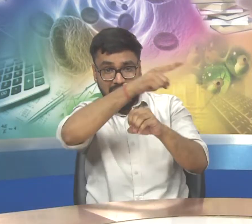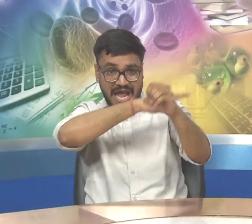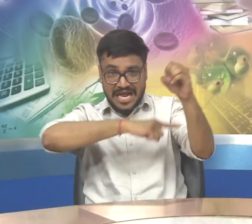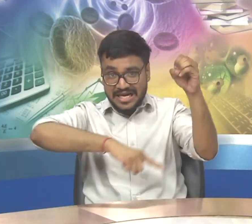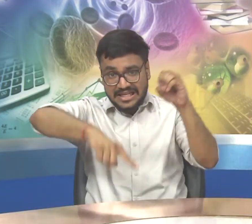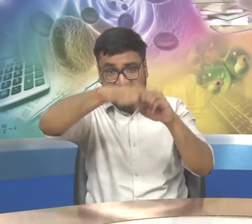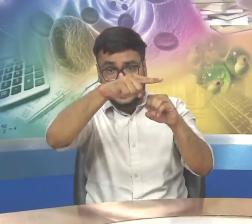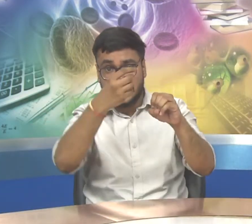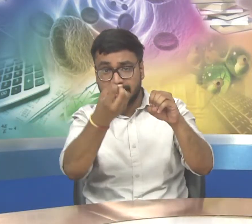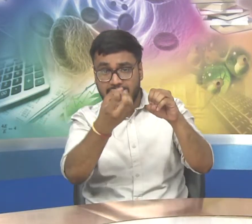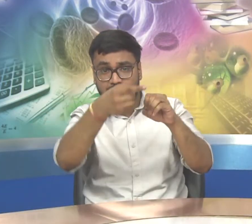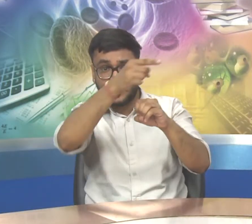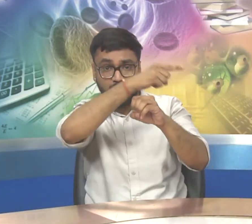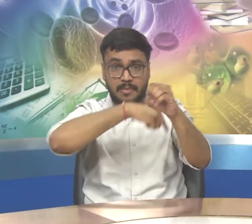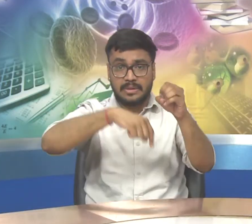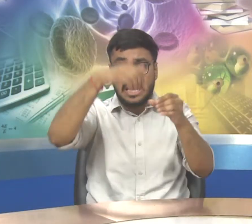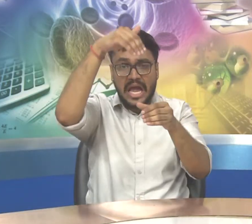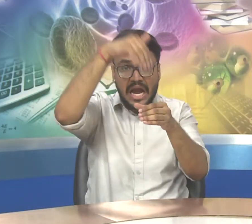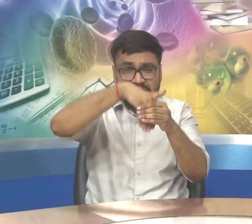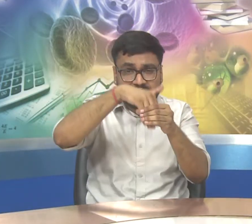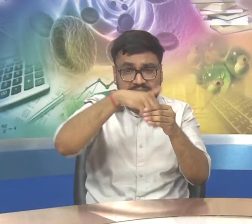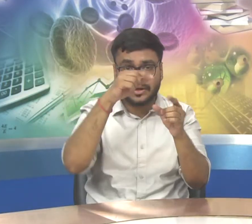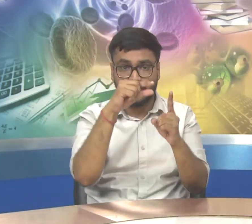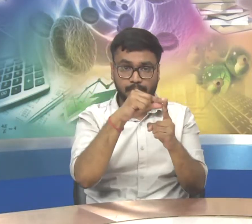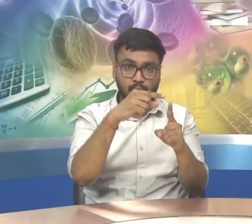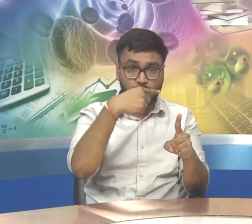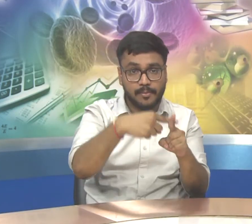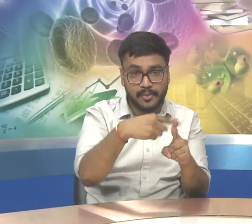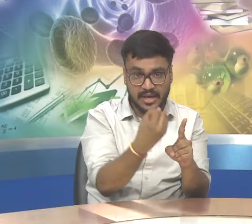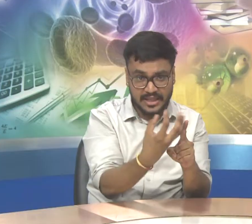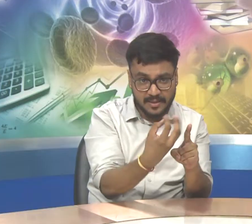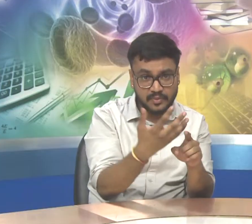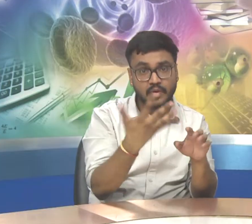Because an atom is electrically neutral,